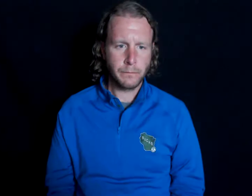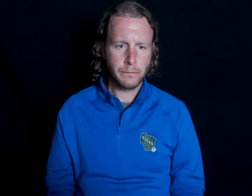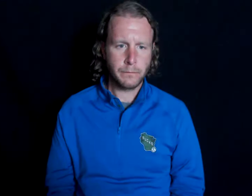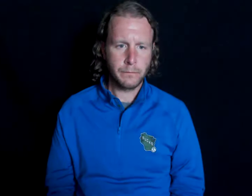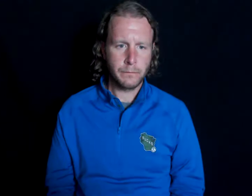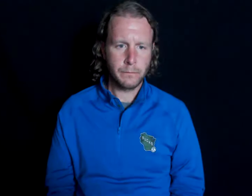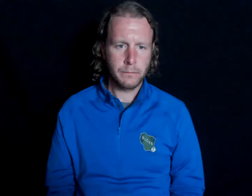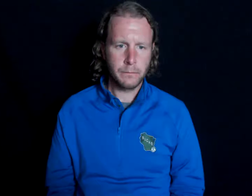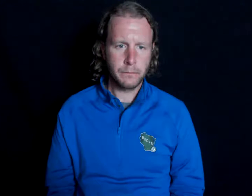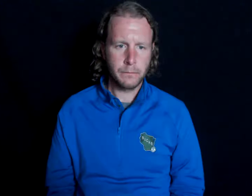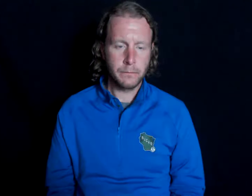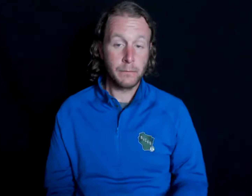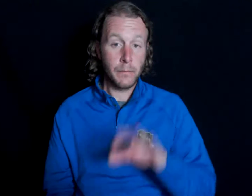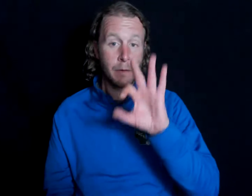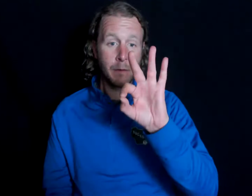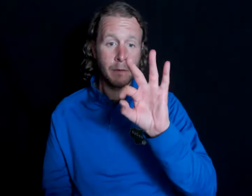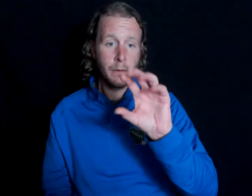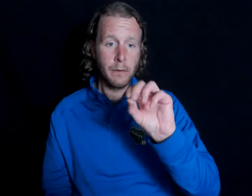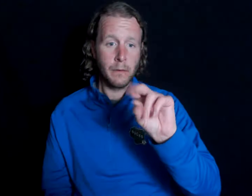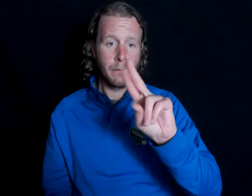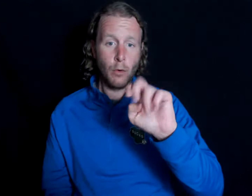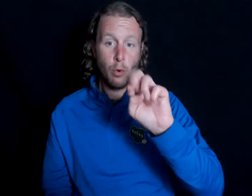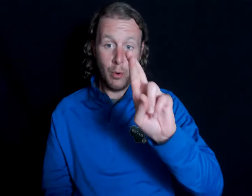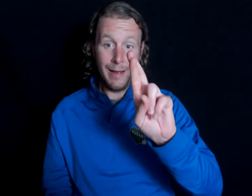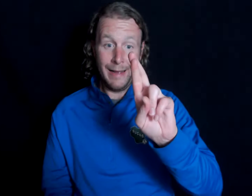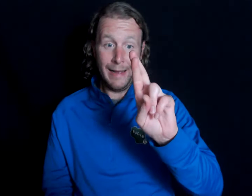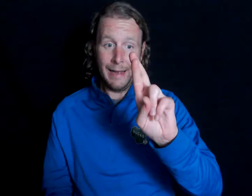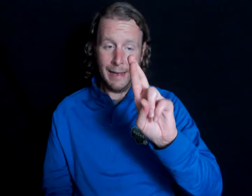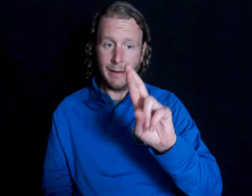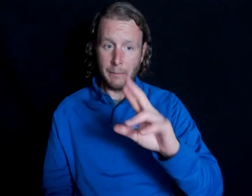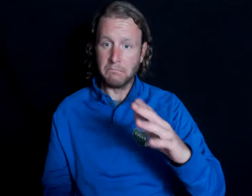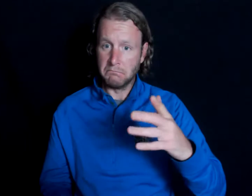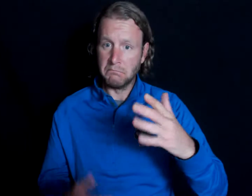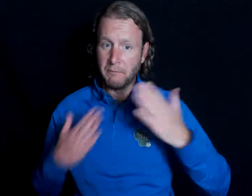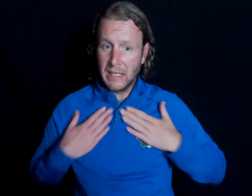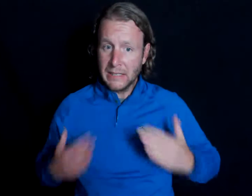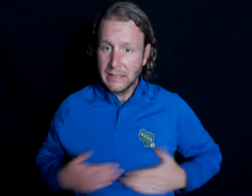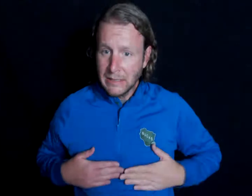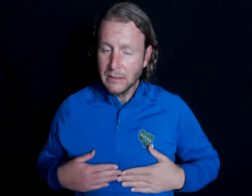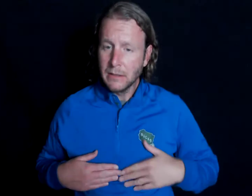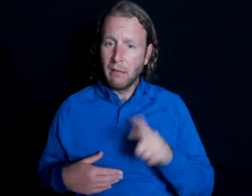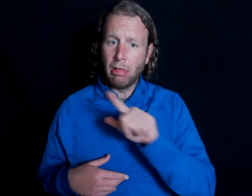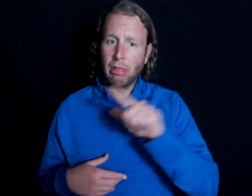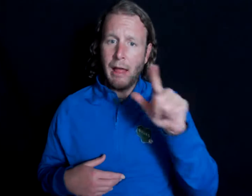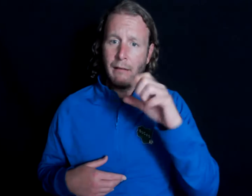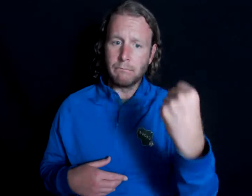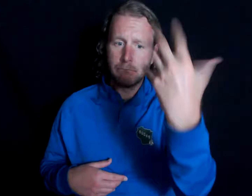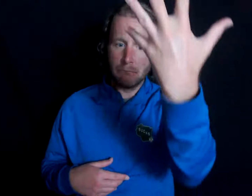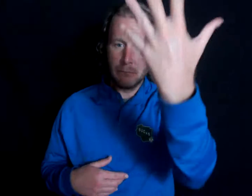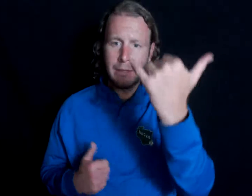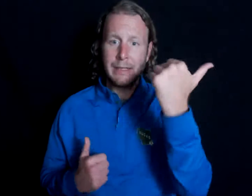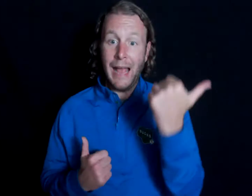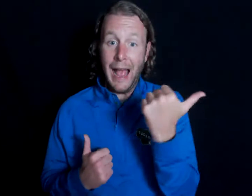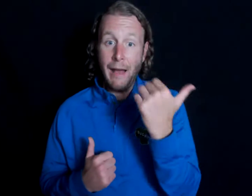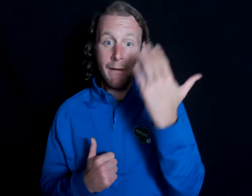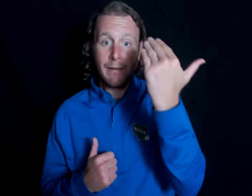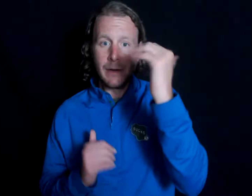Fournier on the drive, took the hit and finished with the left. It's down to a 13-point lead.